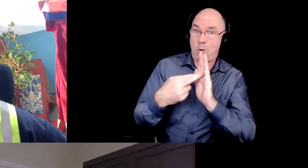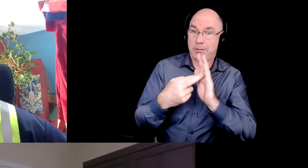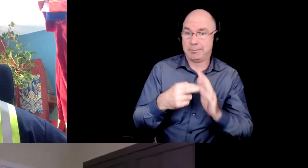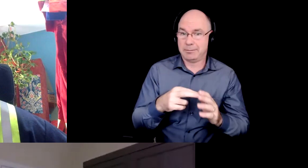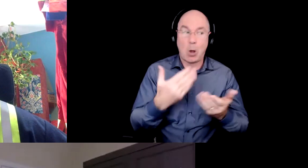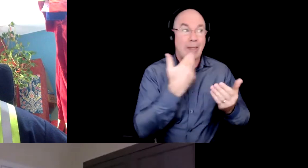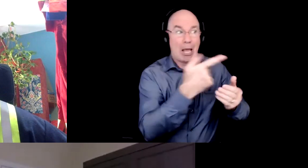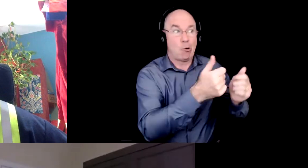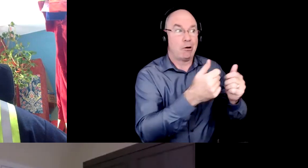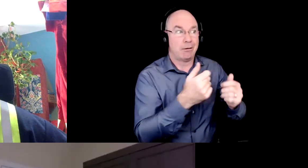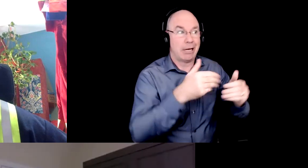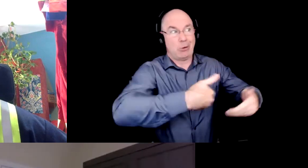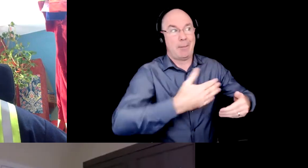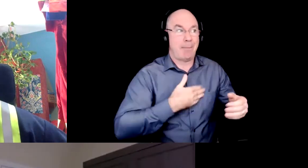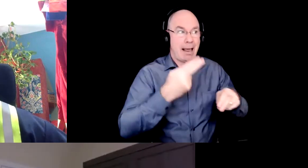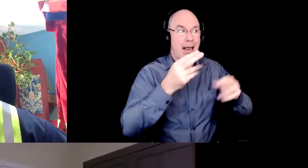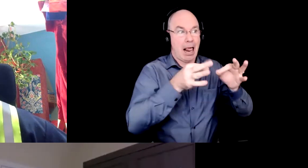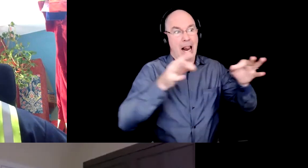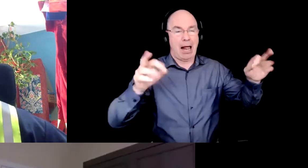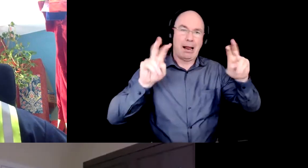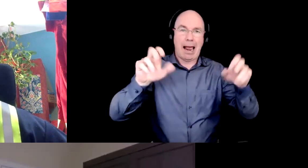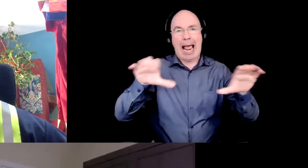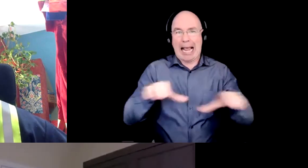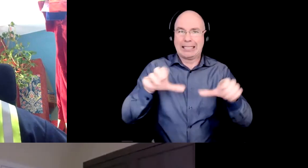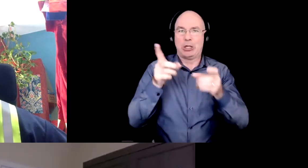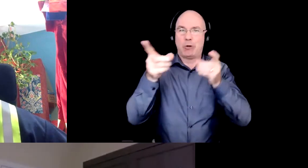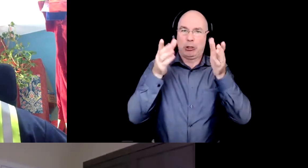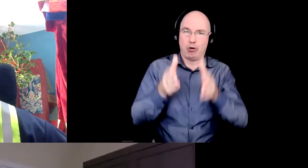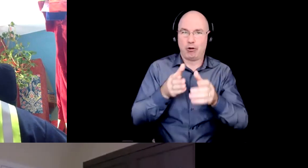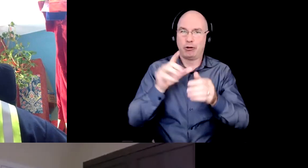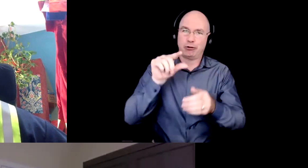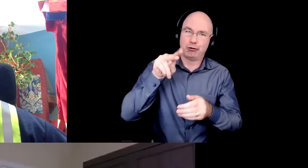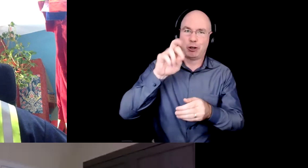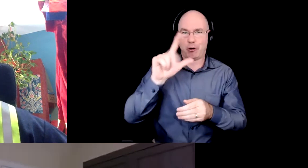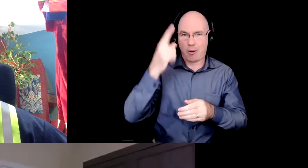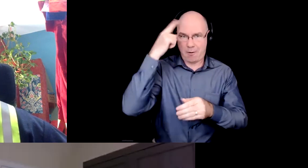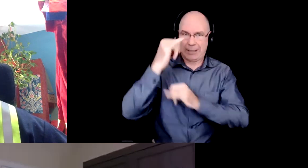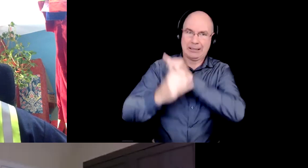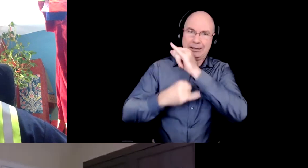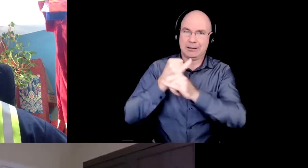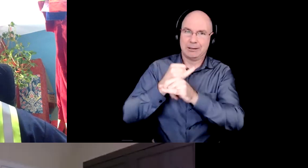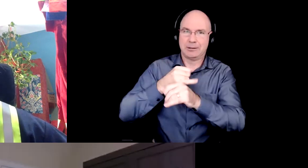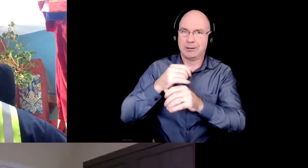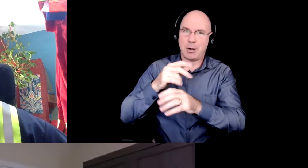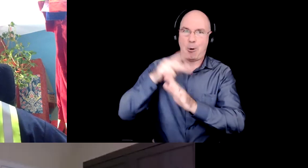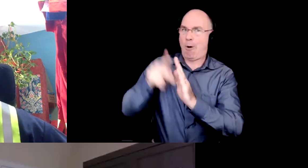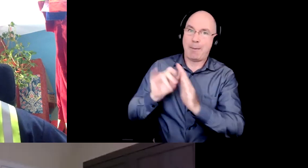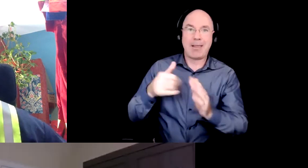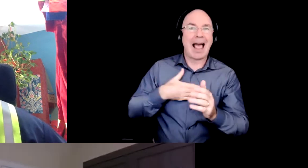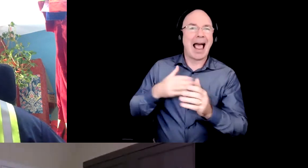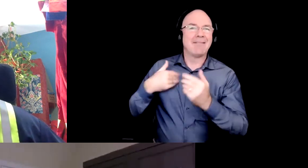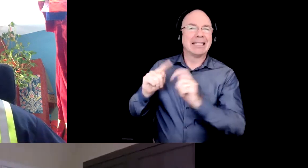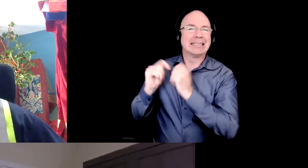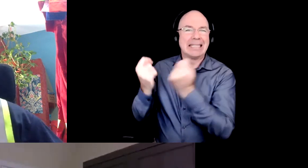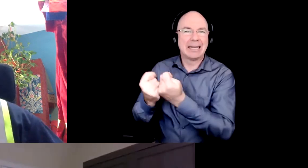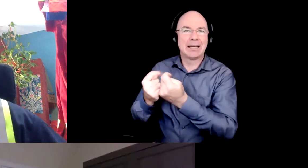so thank you for the great introduction. My role as Acting Director General of International and Industry Programs is that I lead a team that develops, promotes,